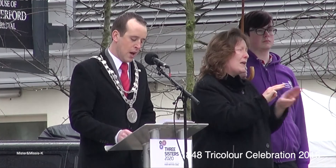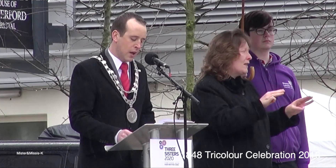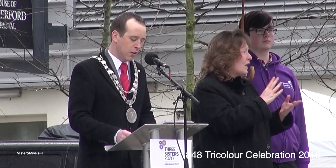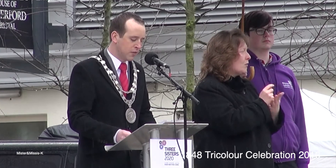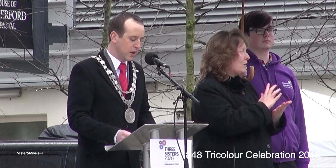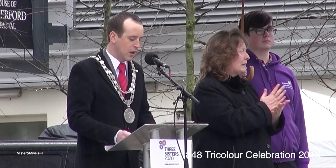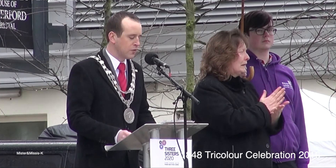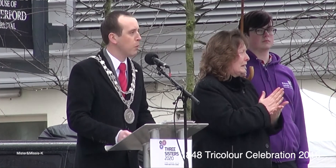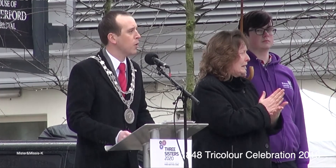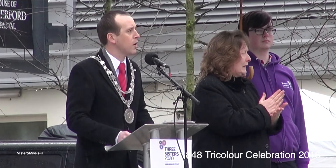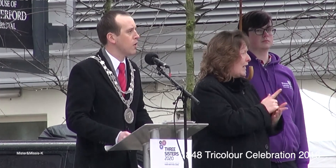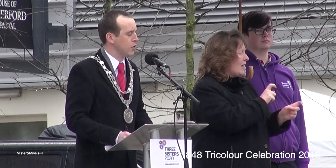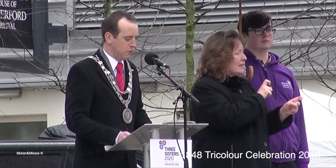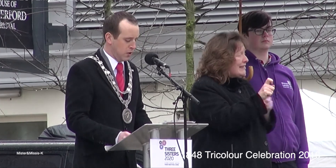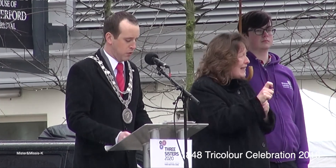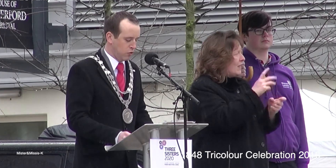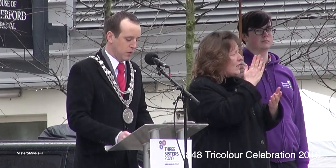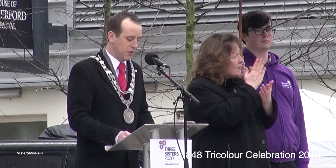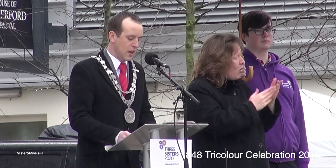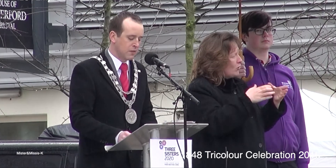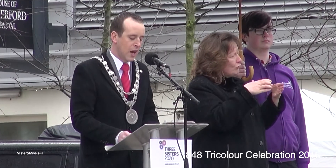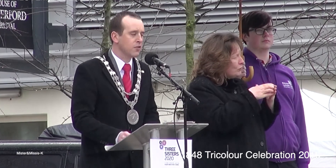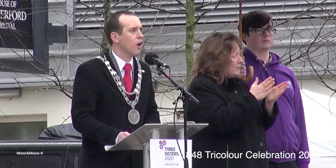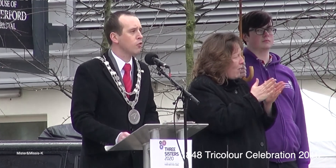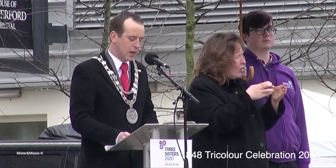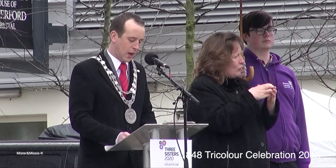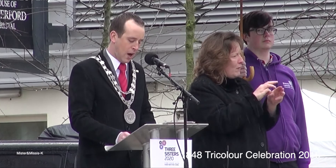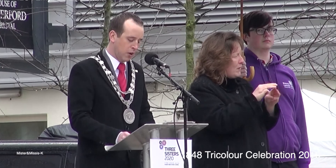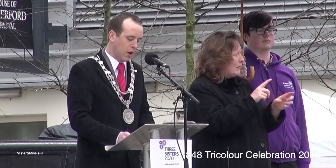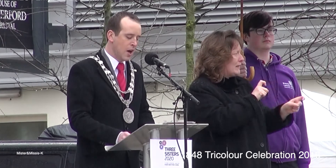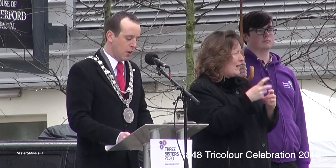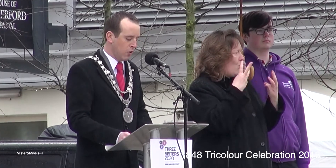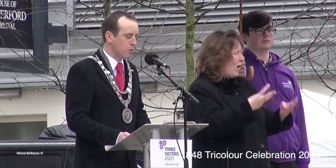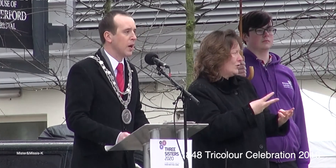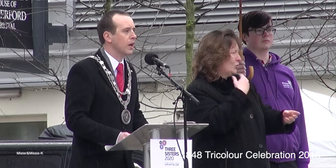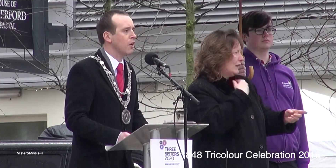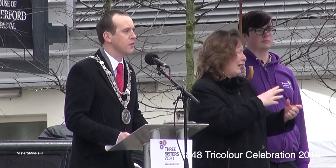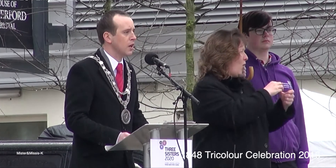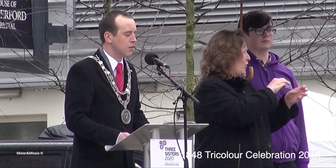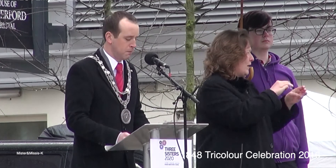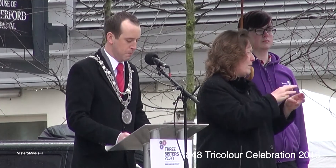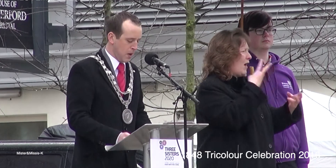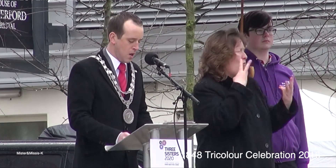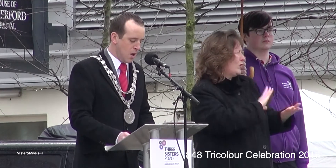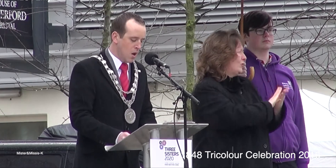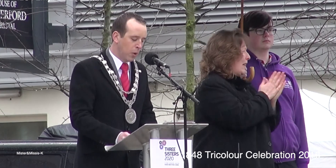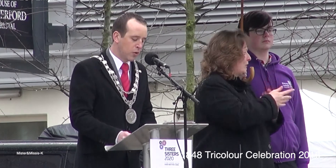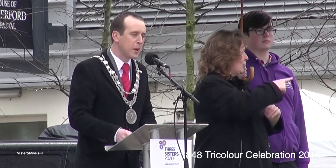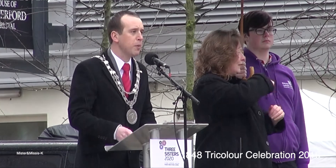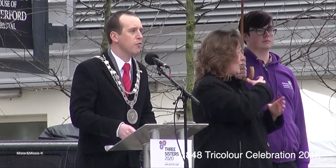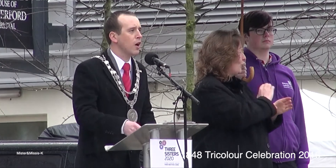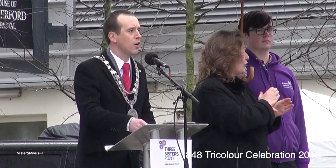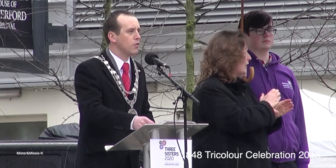fragile and there is still a small minority of individuals intent on wreaking havoc and undermining our state.